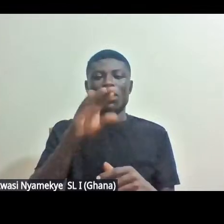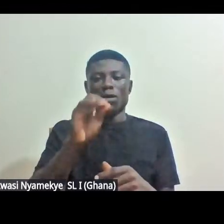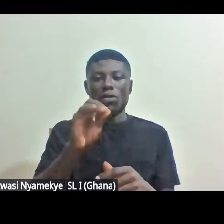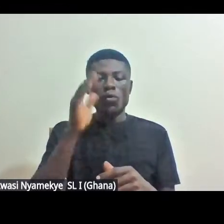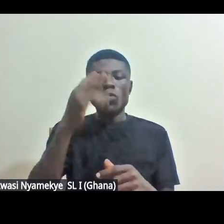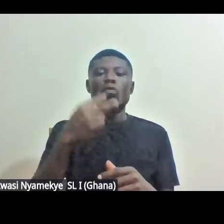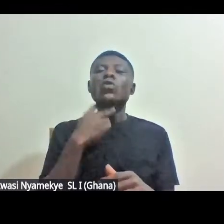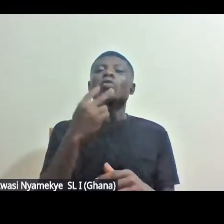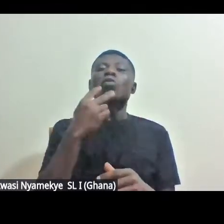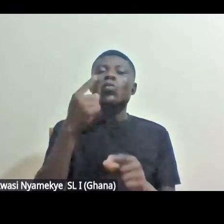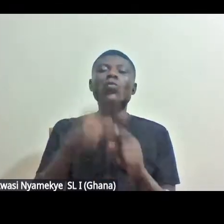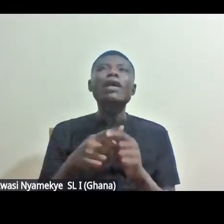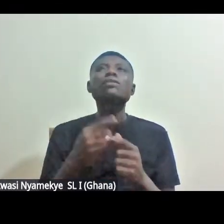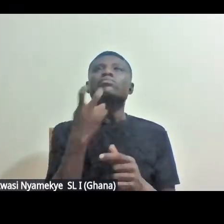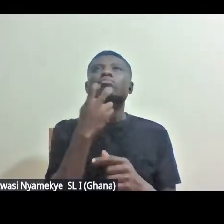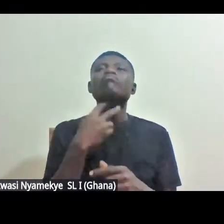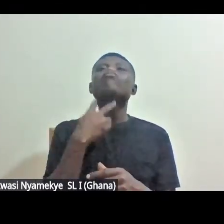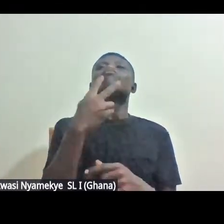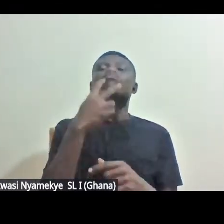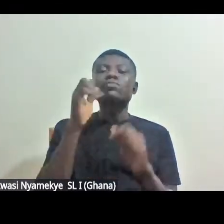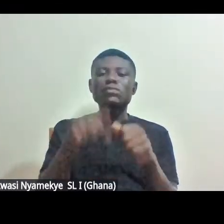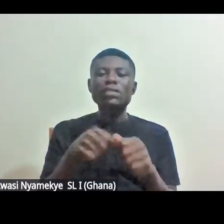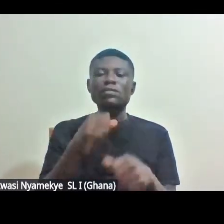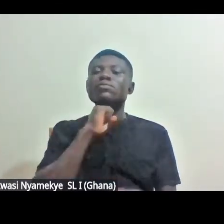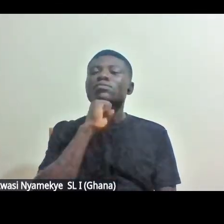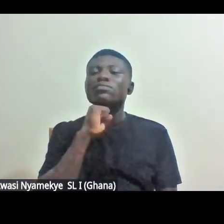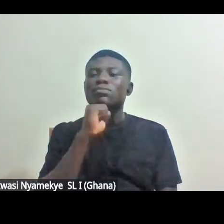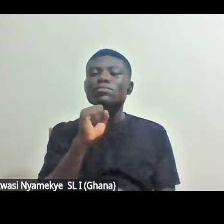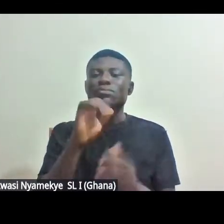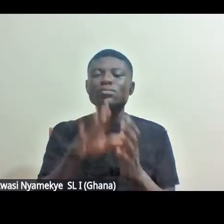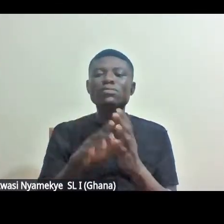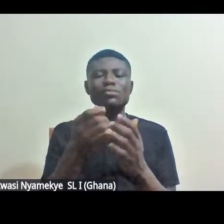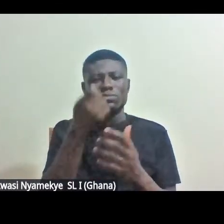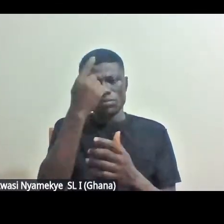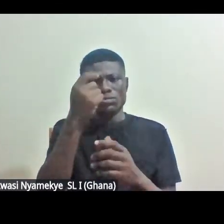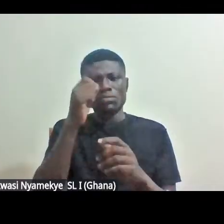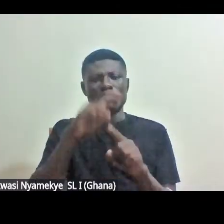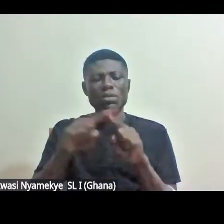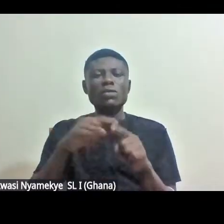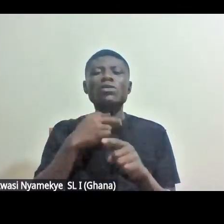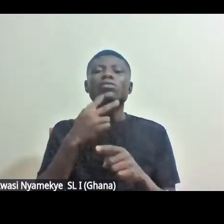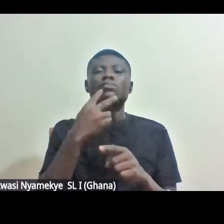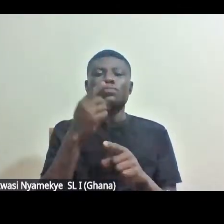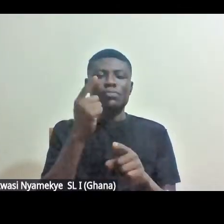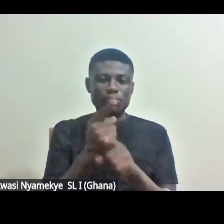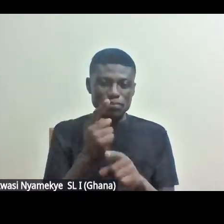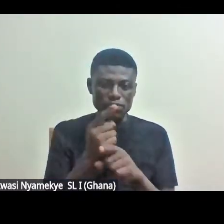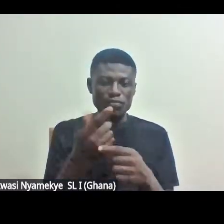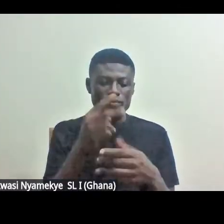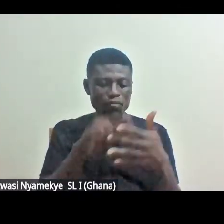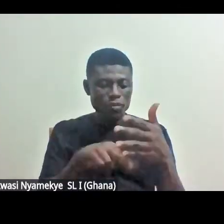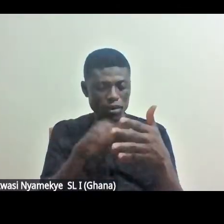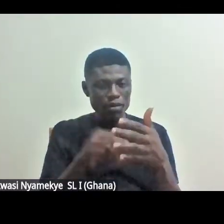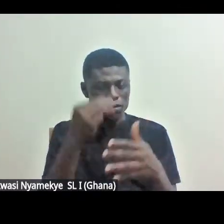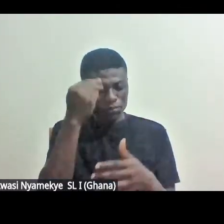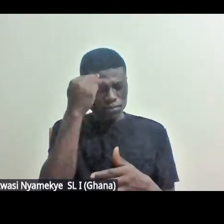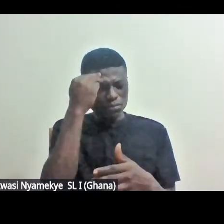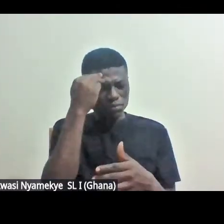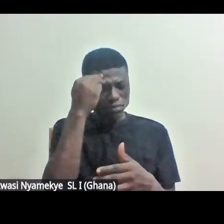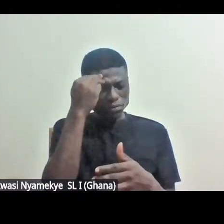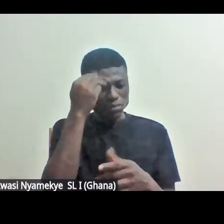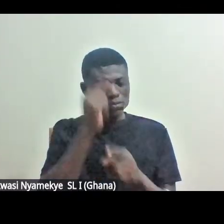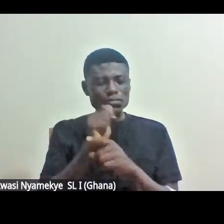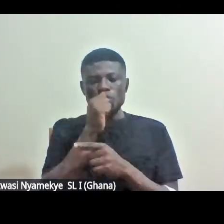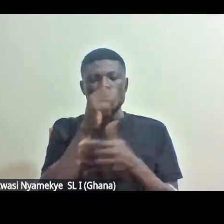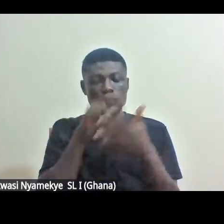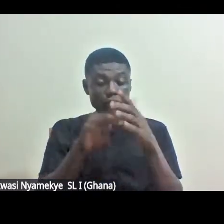the text that can be difficult to digest. Okay, so instead of reading it in your mind, you read it out loud.